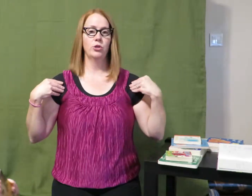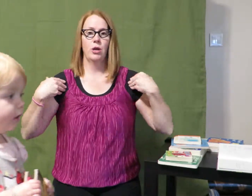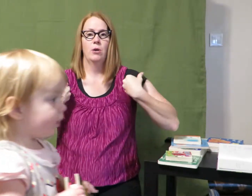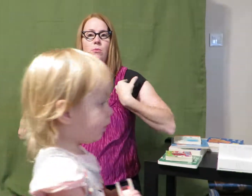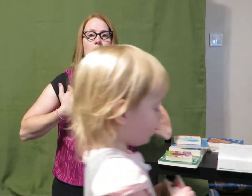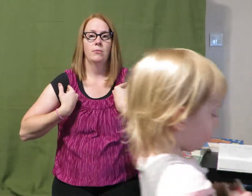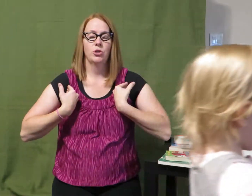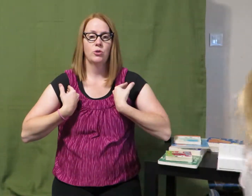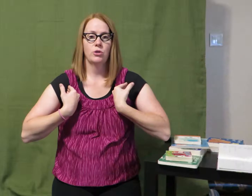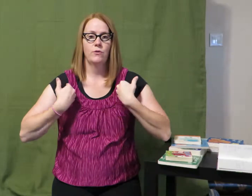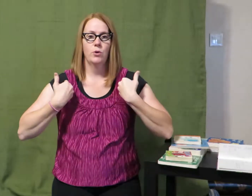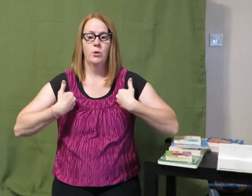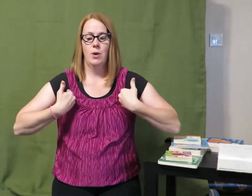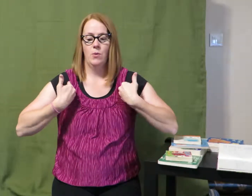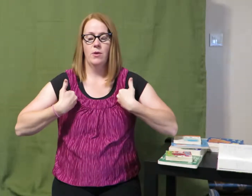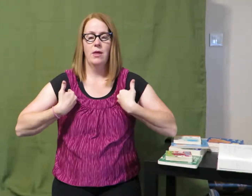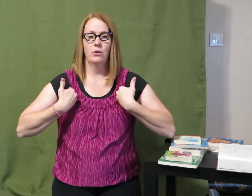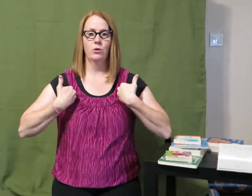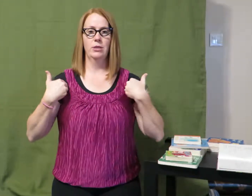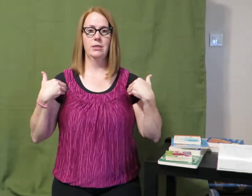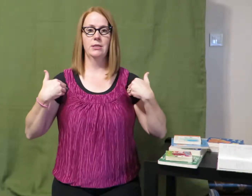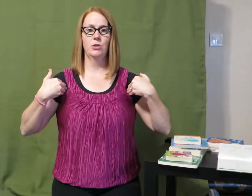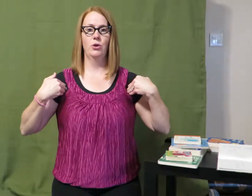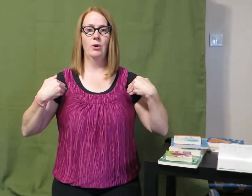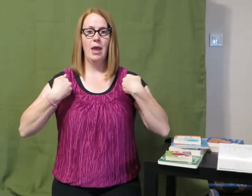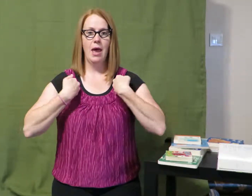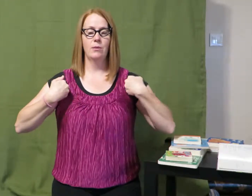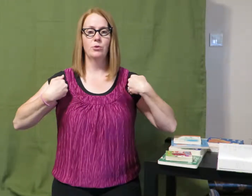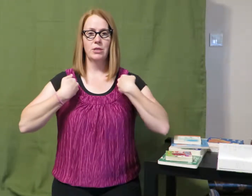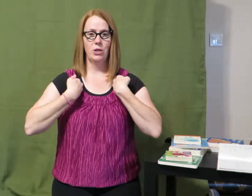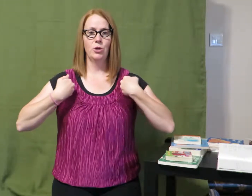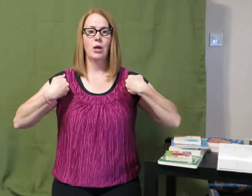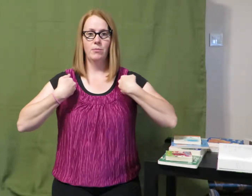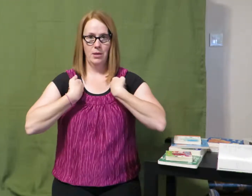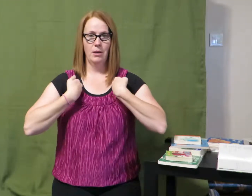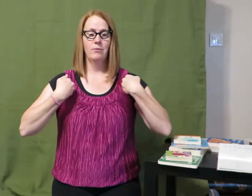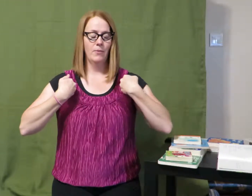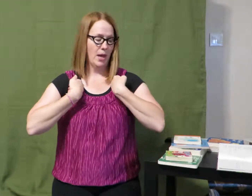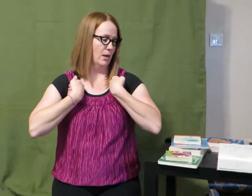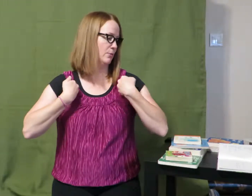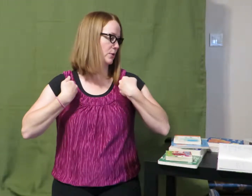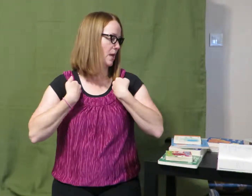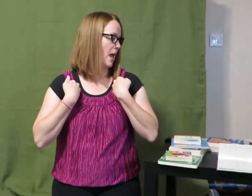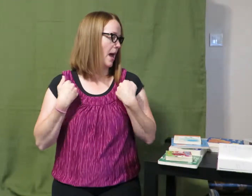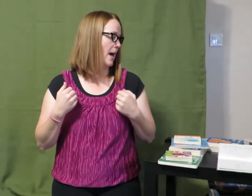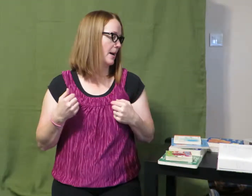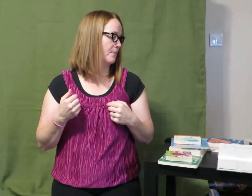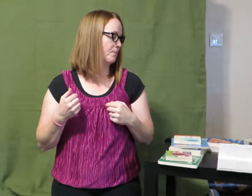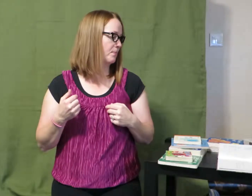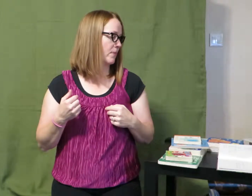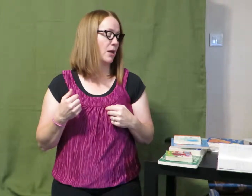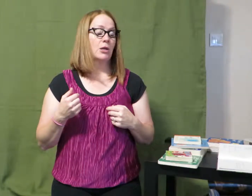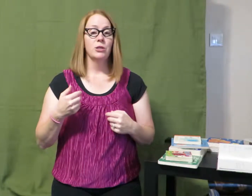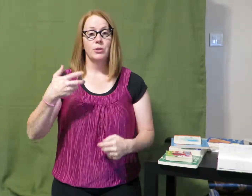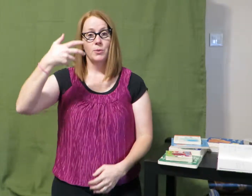your shoulders forward, right where that little crease is, so you're animals and you come in, animals. So we're